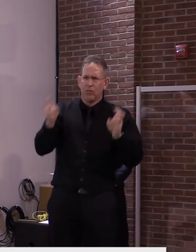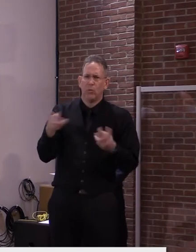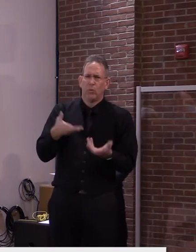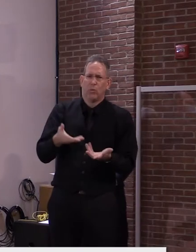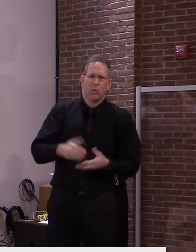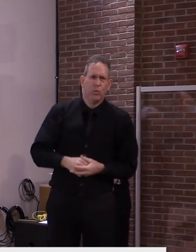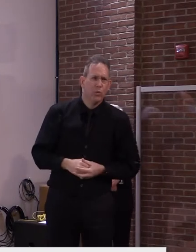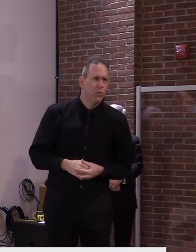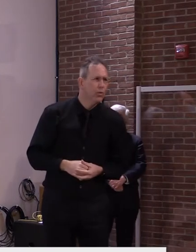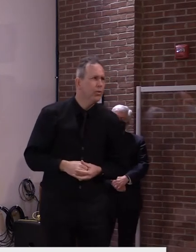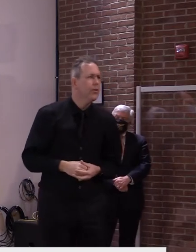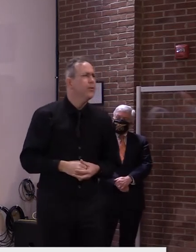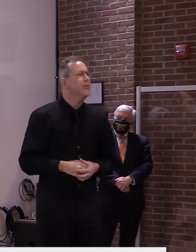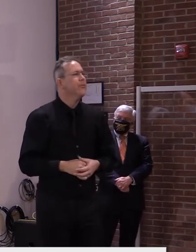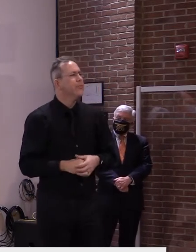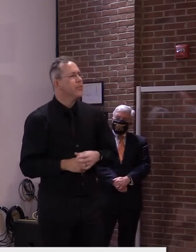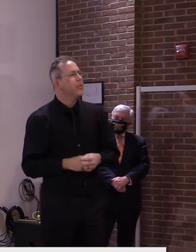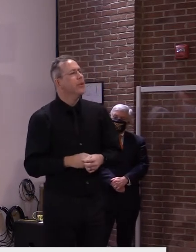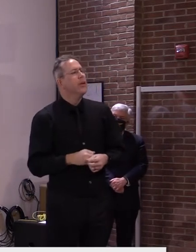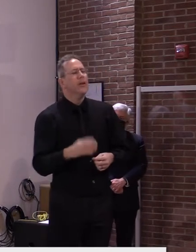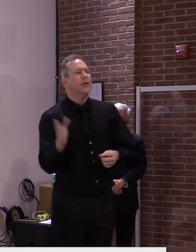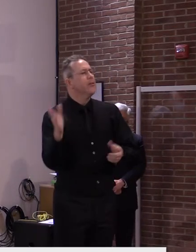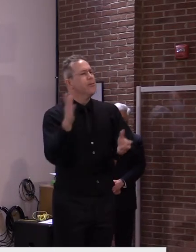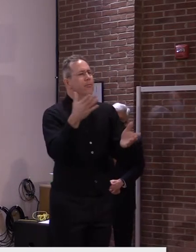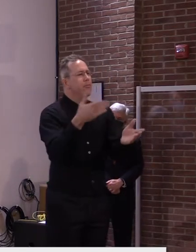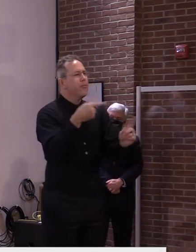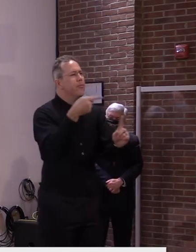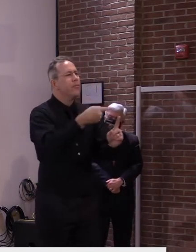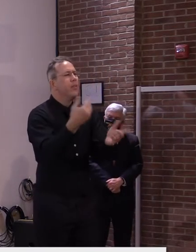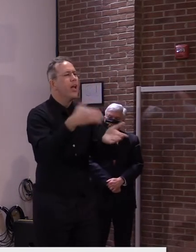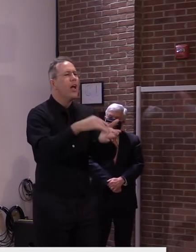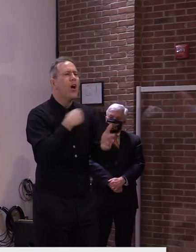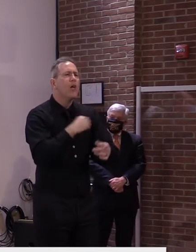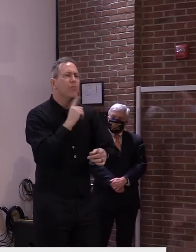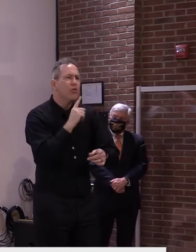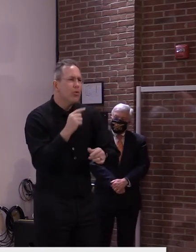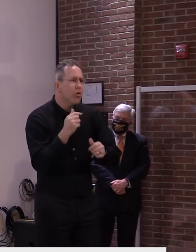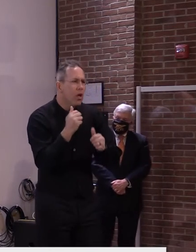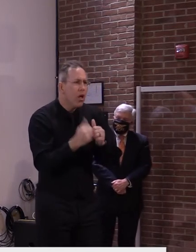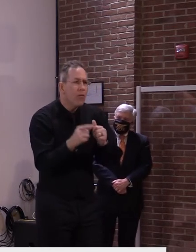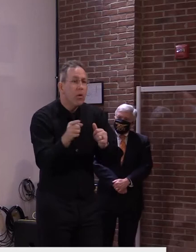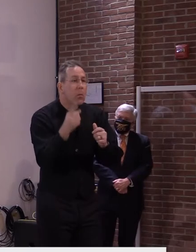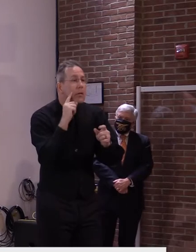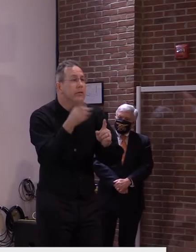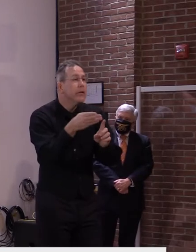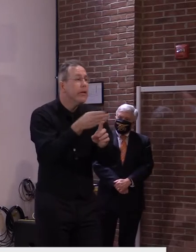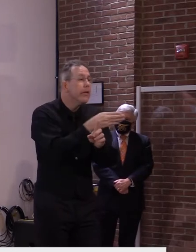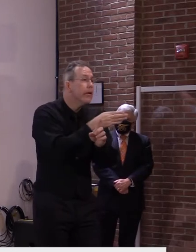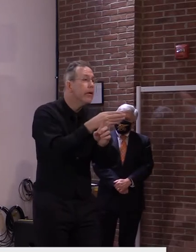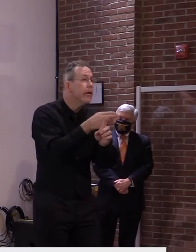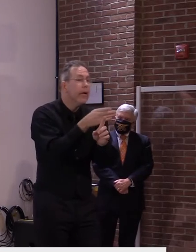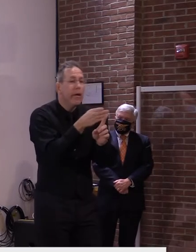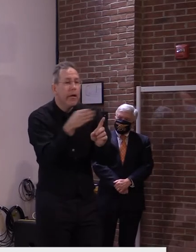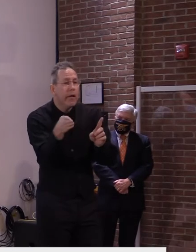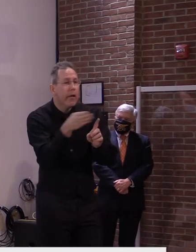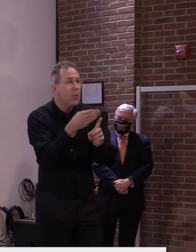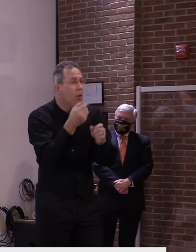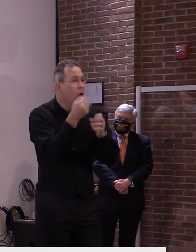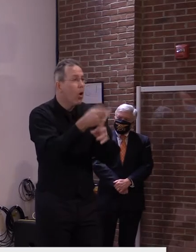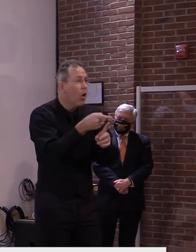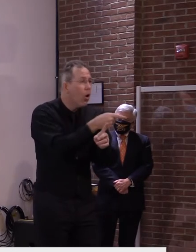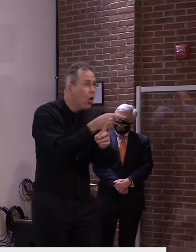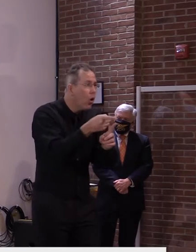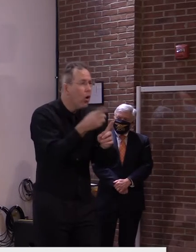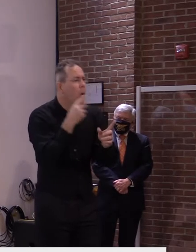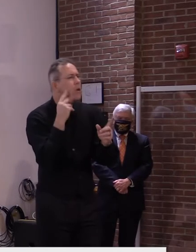there is not any ripple effect from that, negative effect on that. We're also somewhat watching some